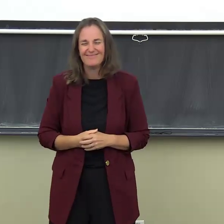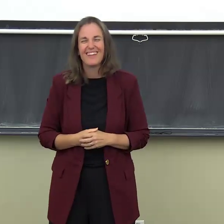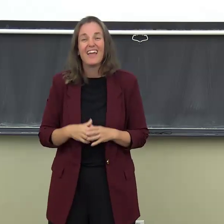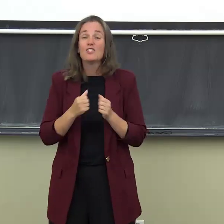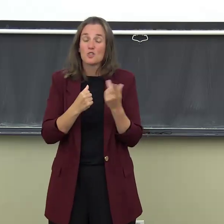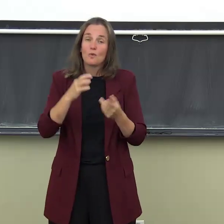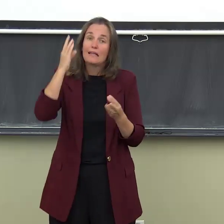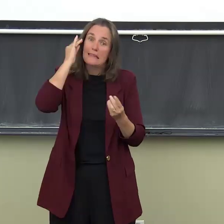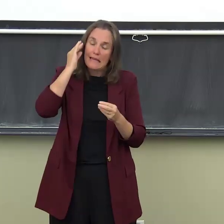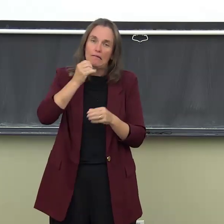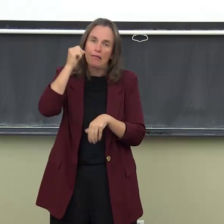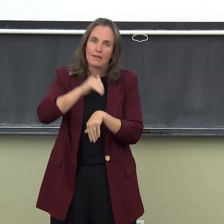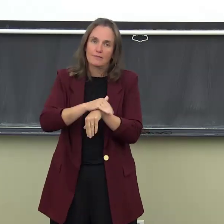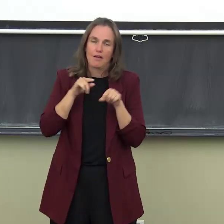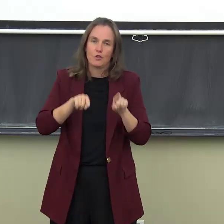what Carl was talking.